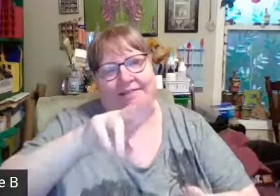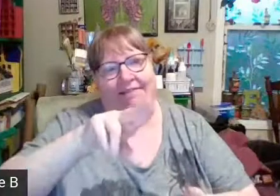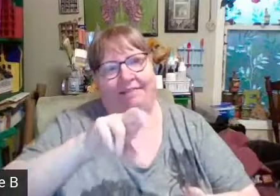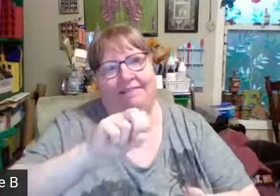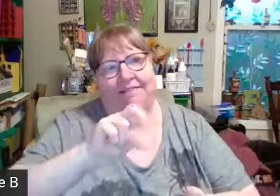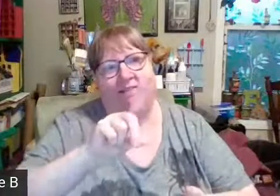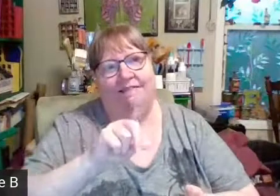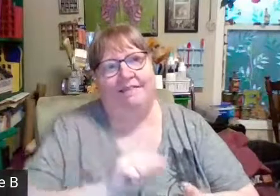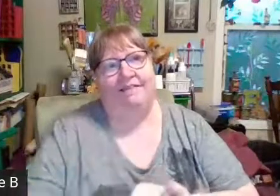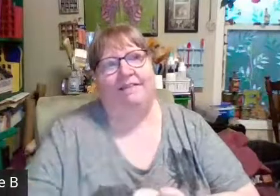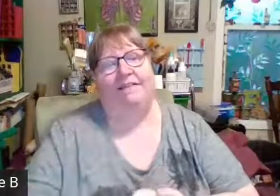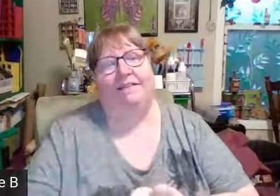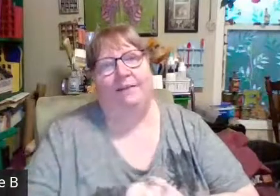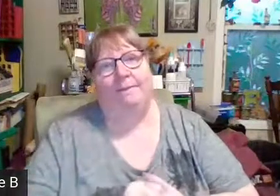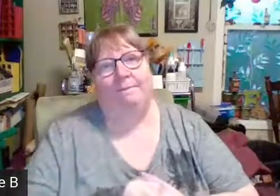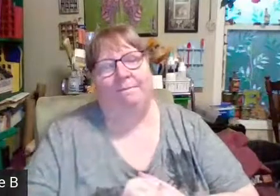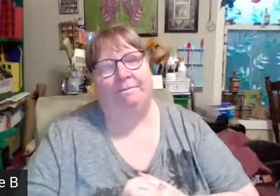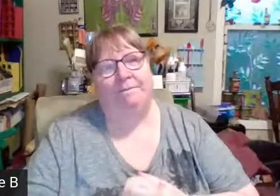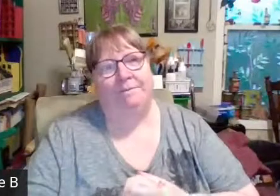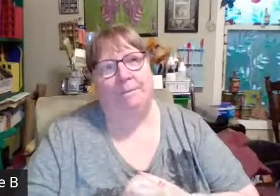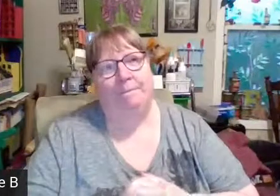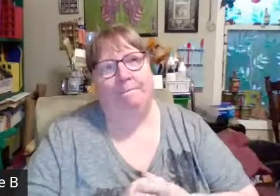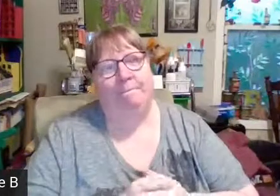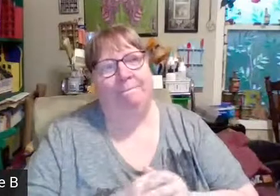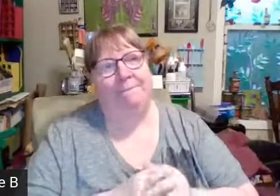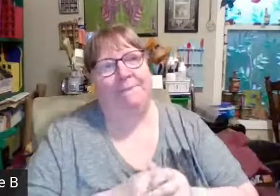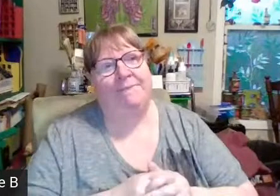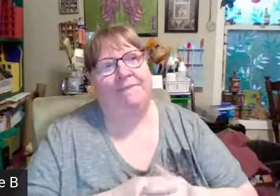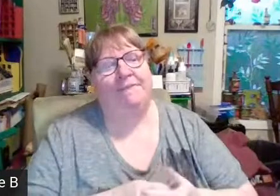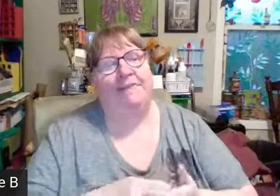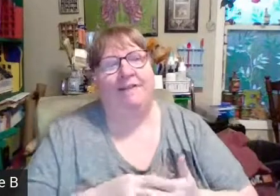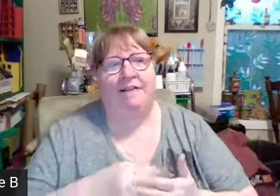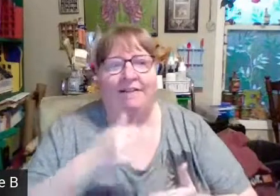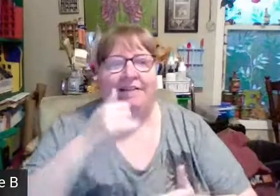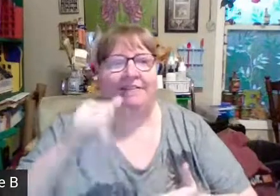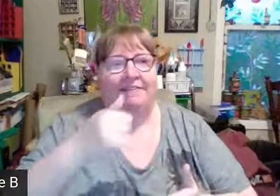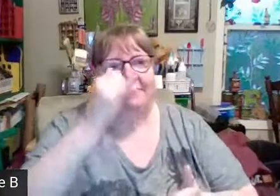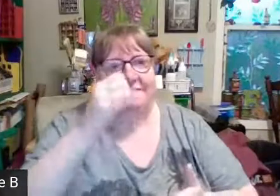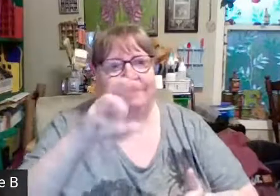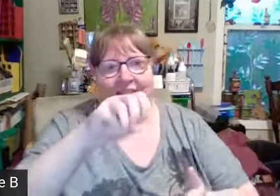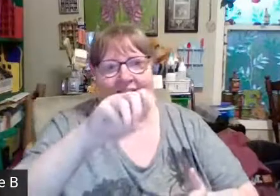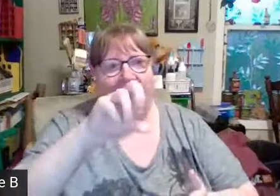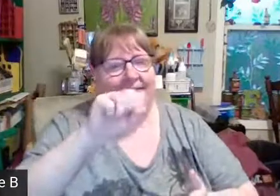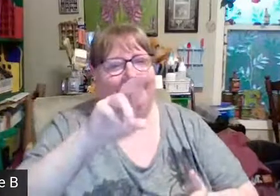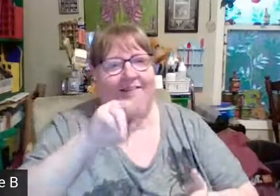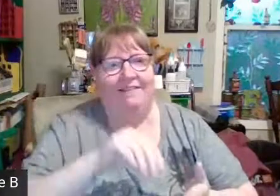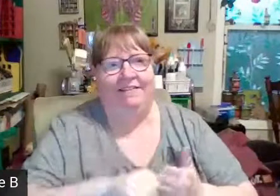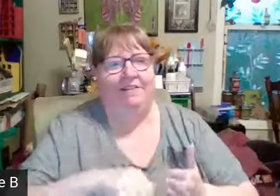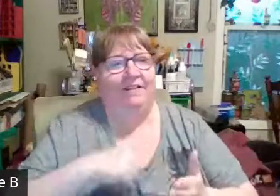than someone like me who's done it several times. But your likes,